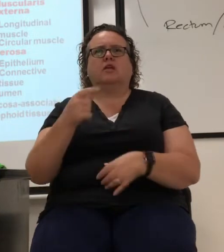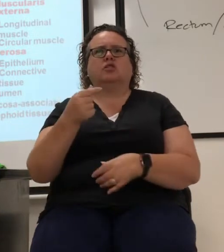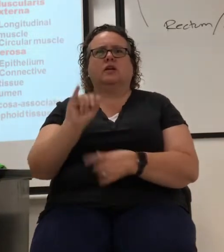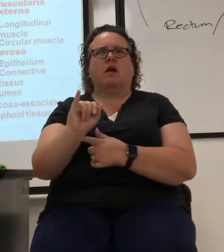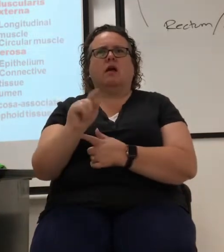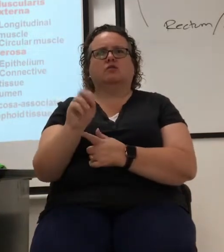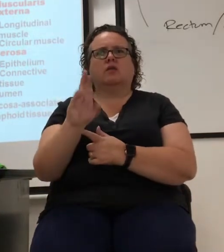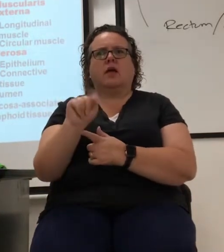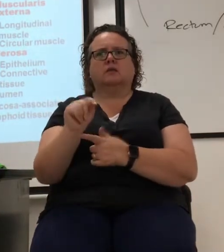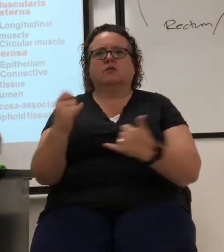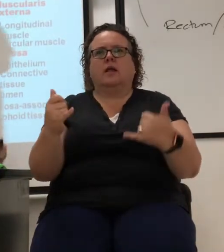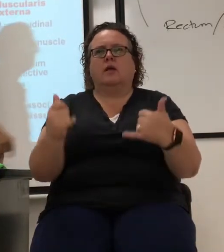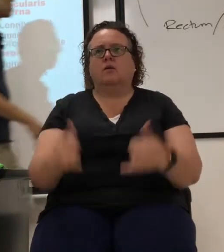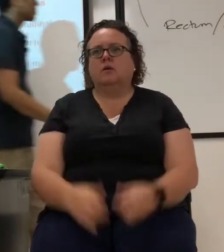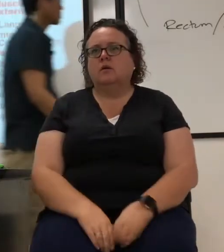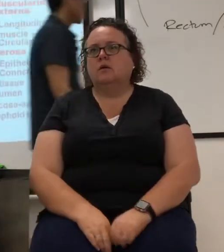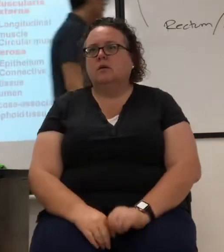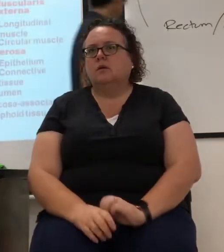here.